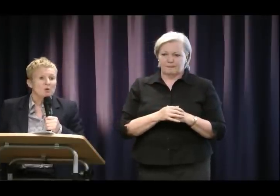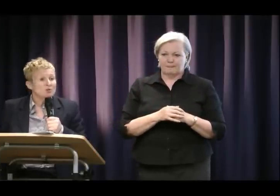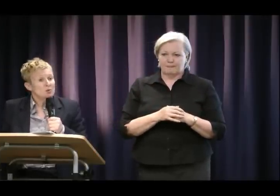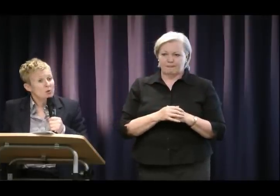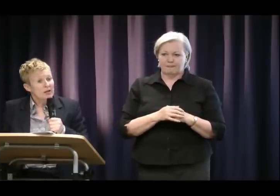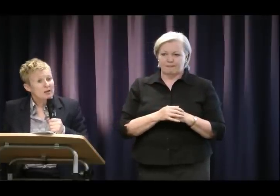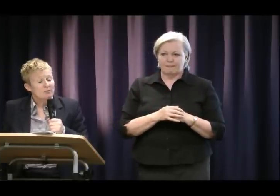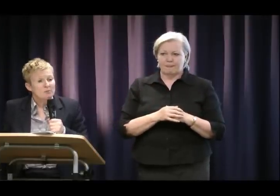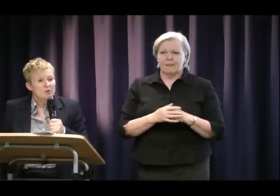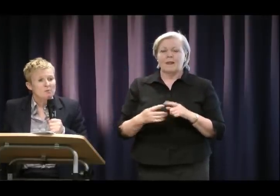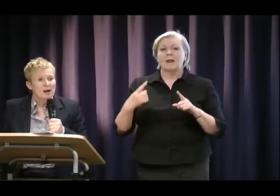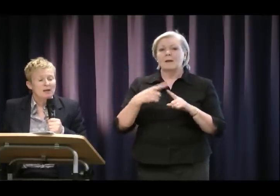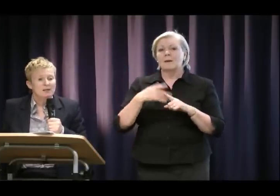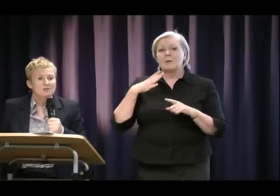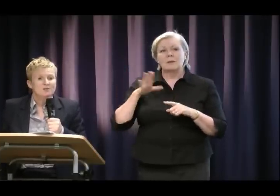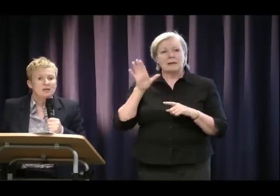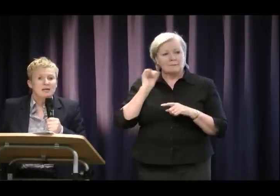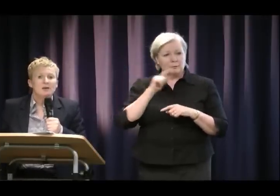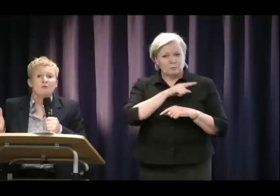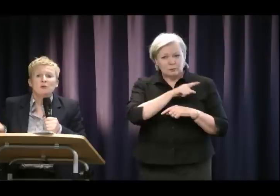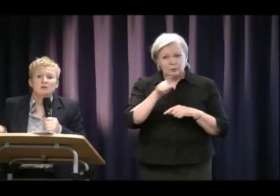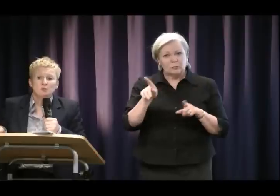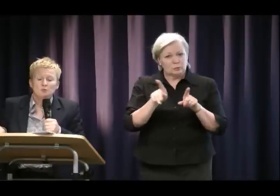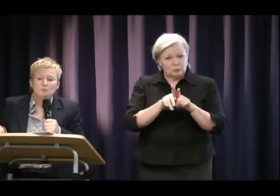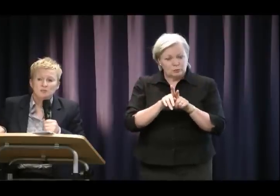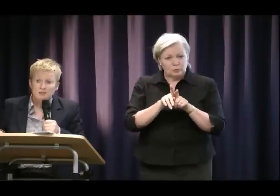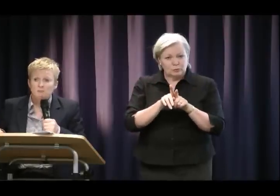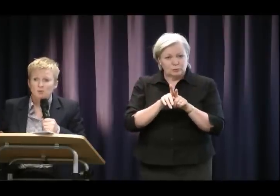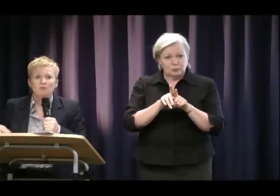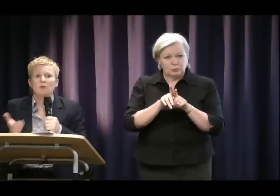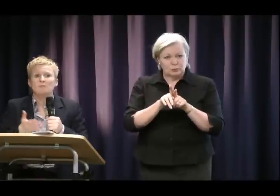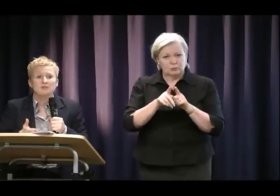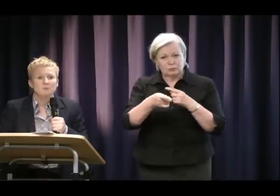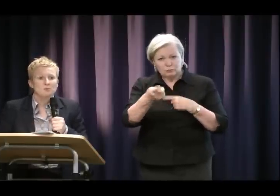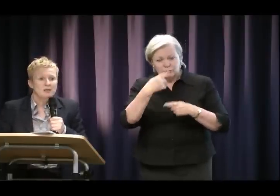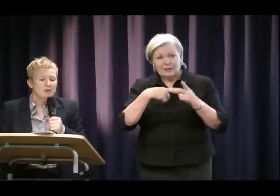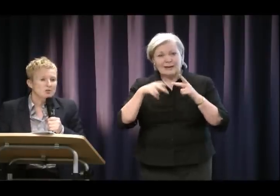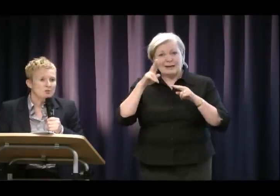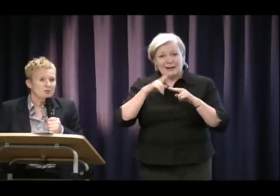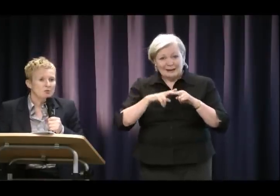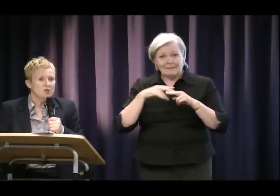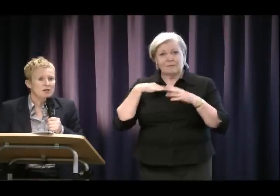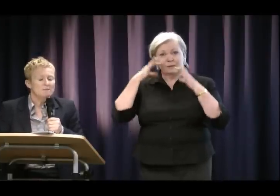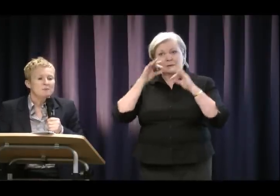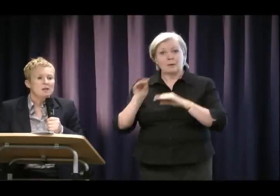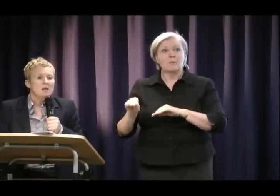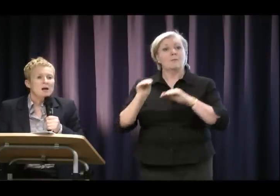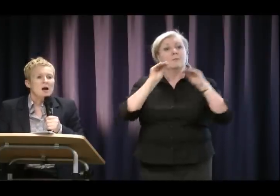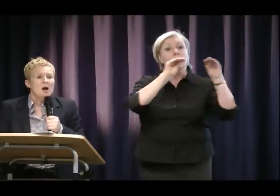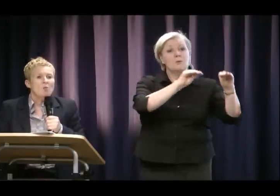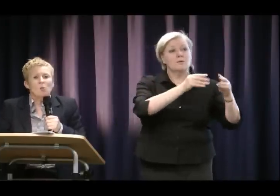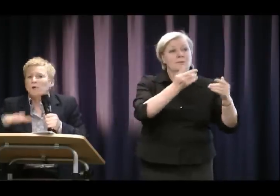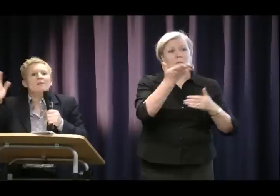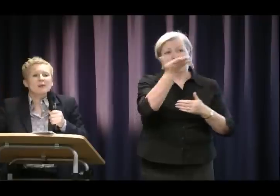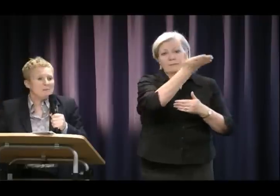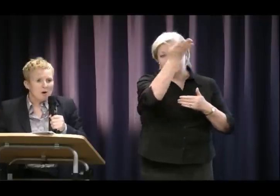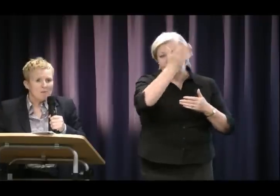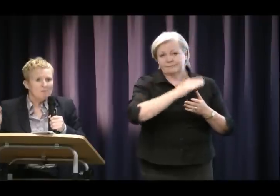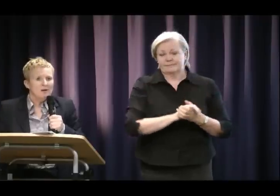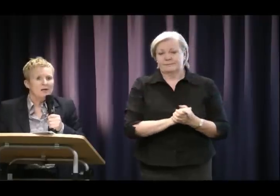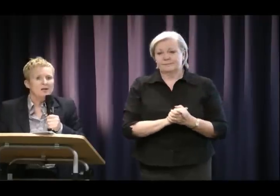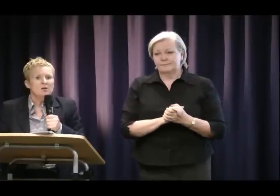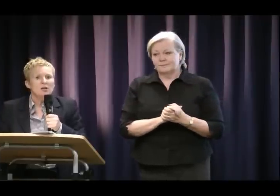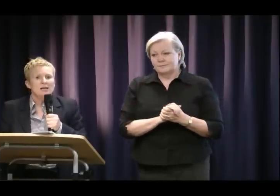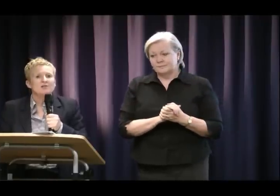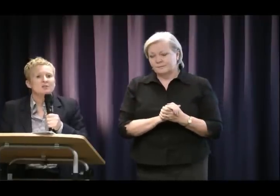Something that we also want to hear from you about is if we did move from this building into the future, wherever that